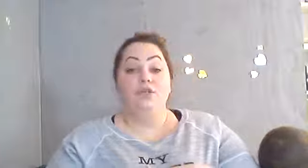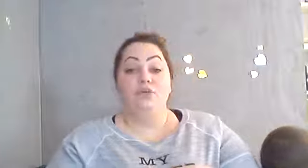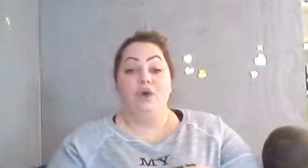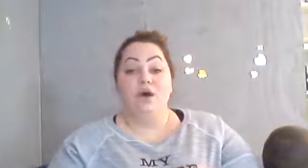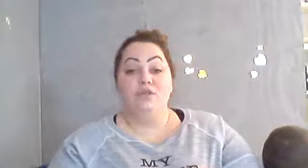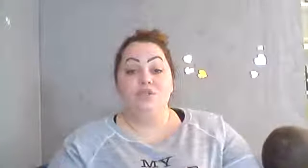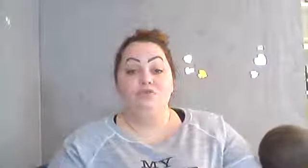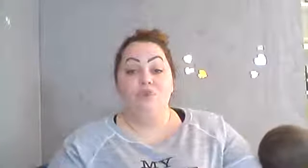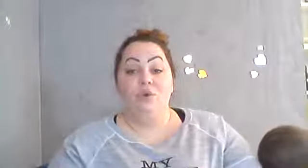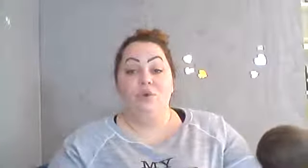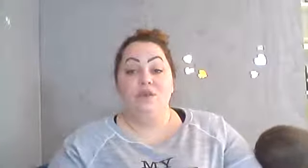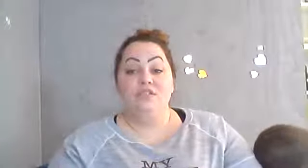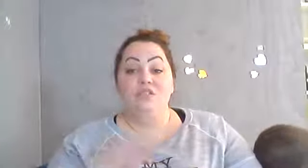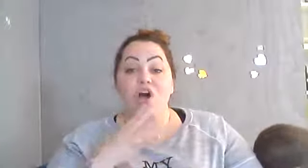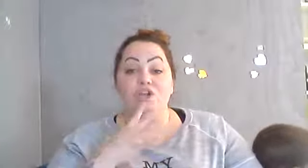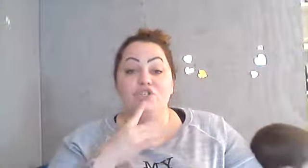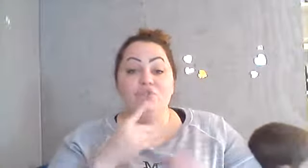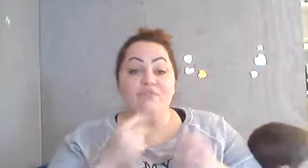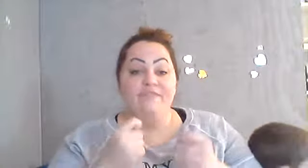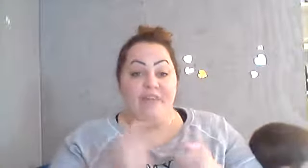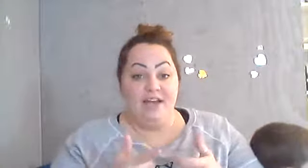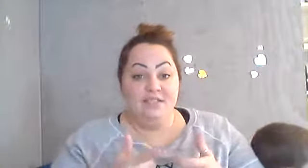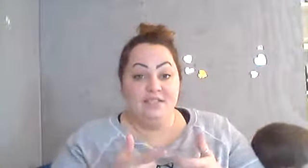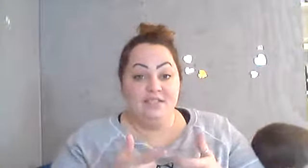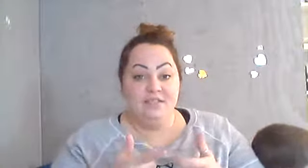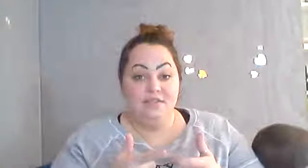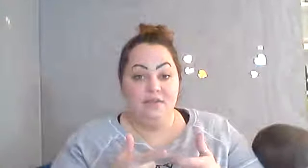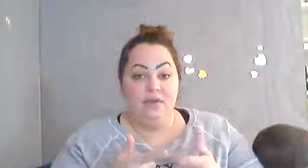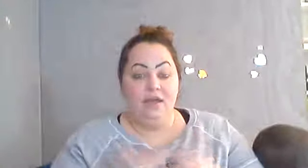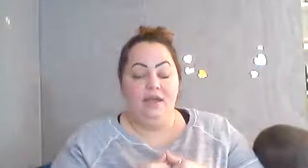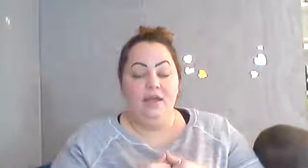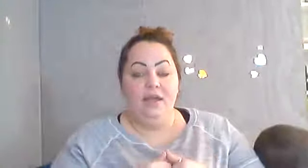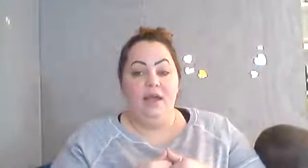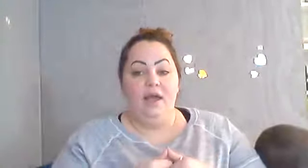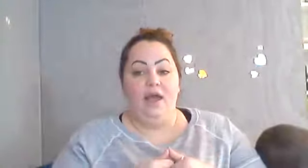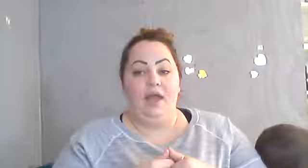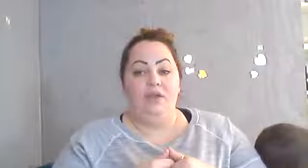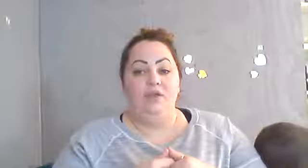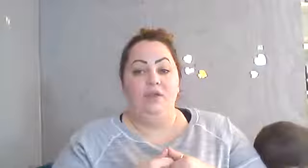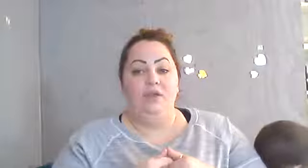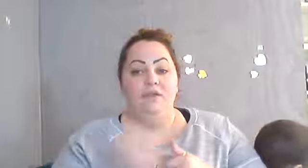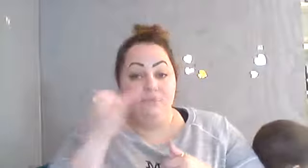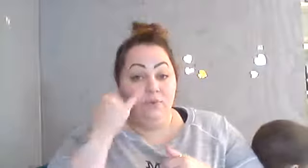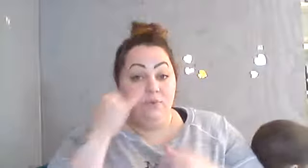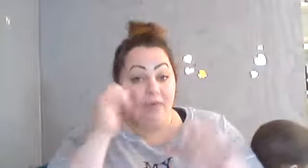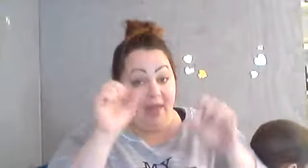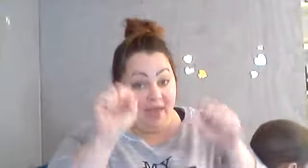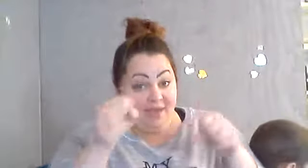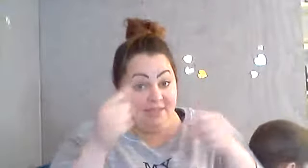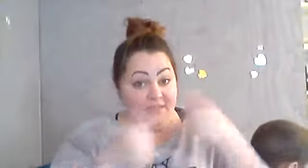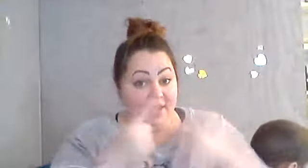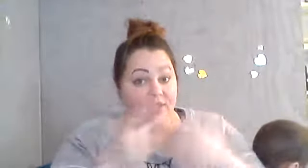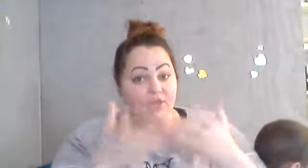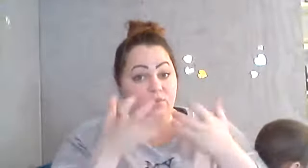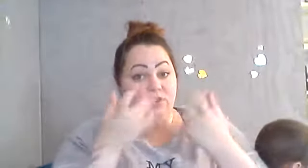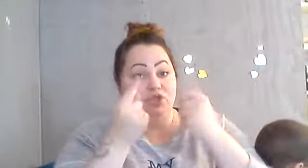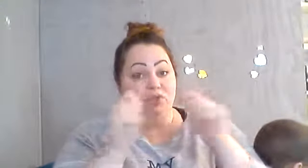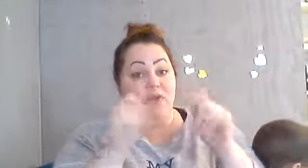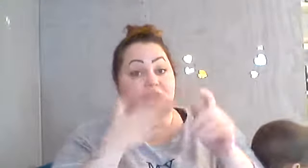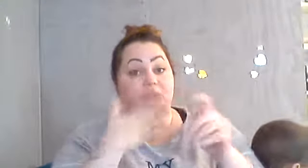you also don't want to talk too fast. Okay. And if you can sign, you want to try your